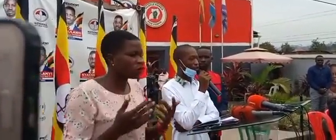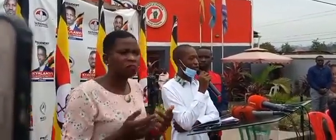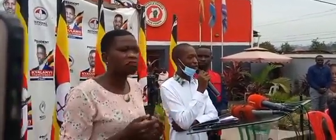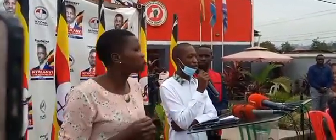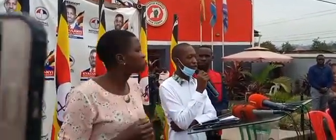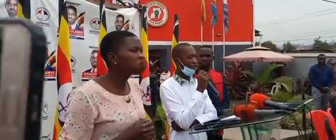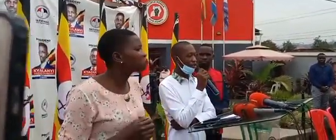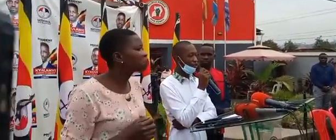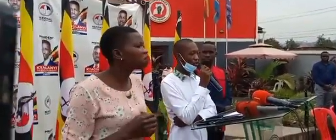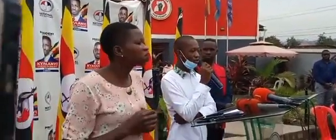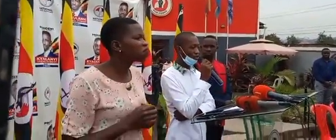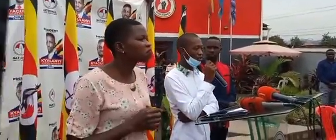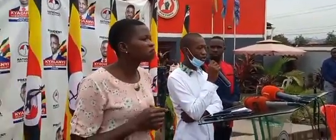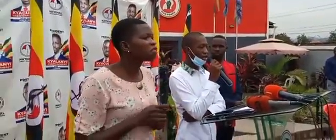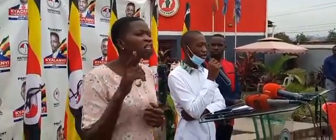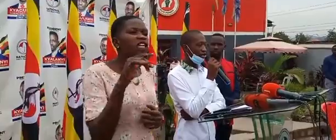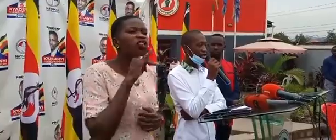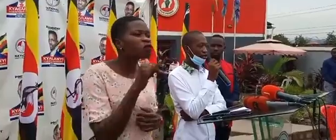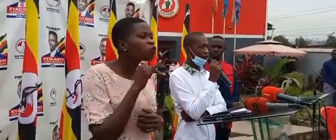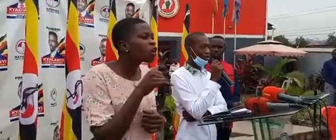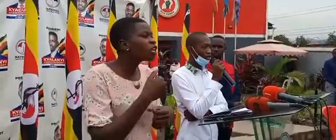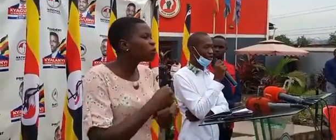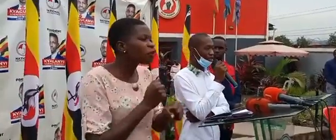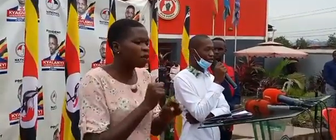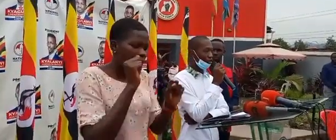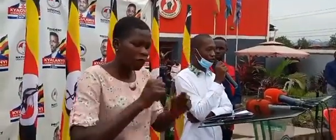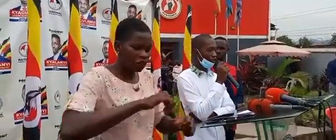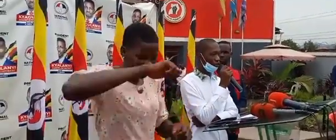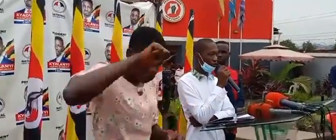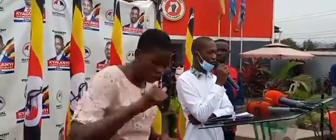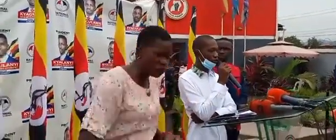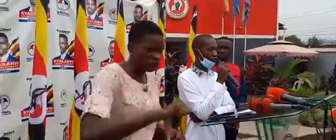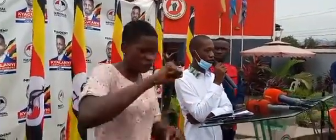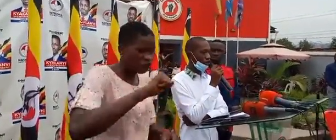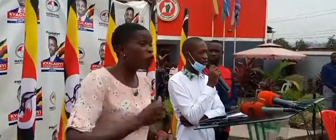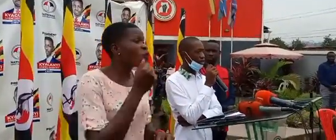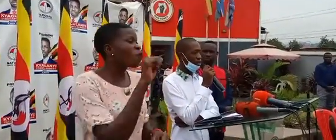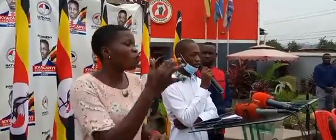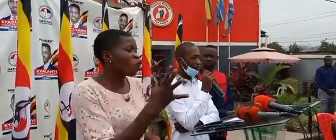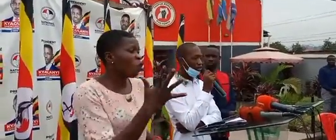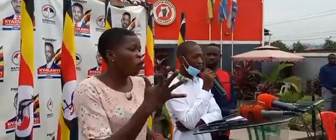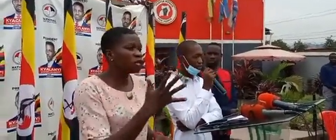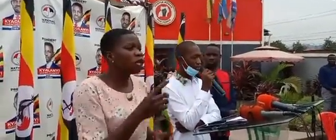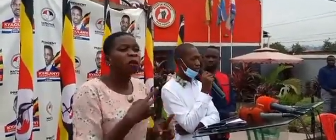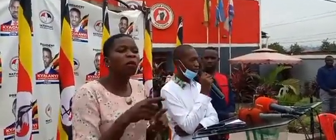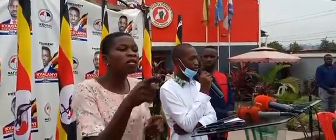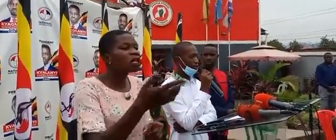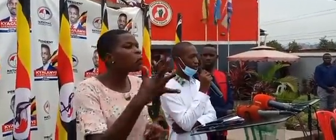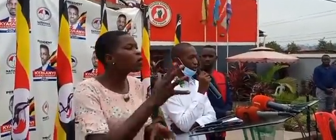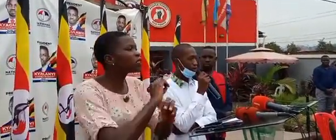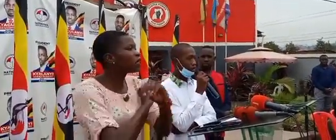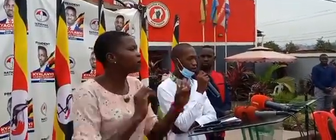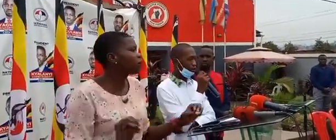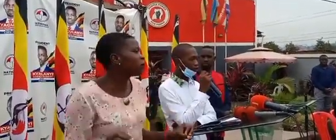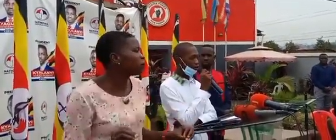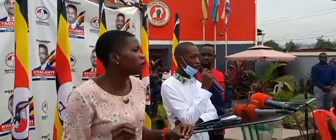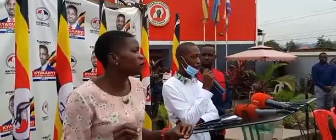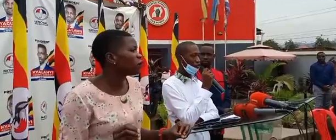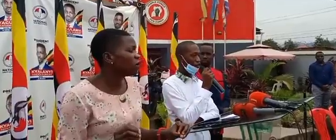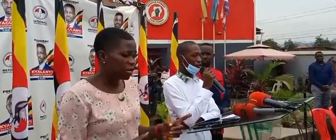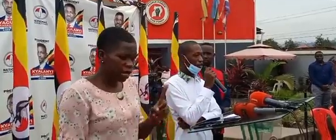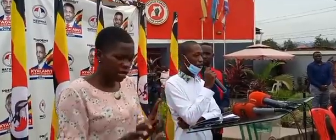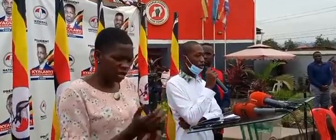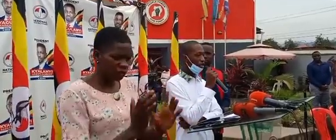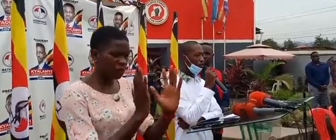abantu toyi bazikolanga za flashinga zonzungu nete muli mazi bapa